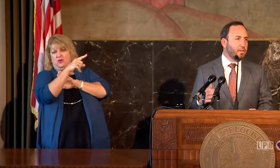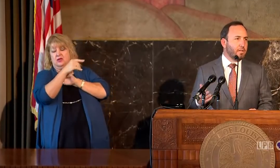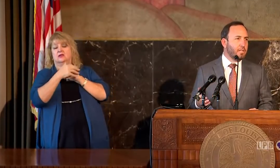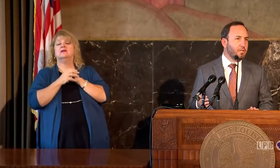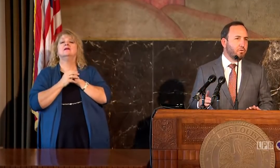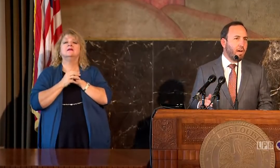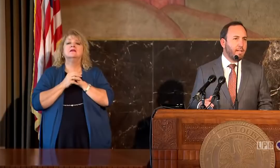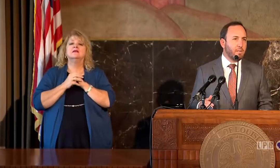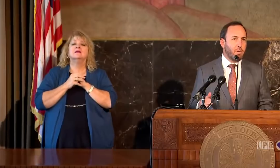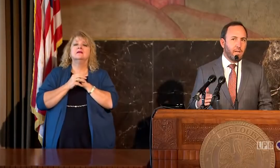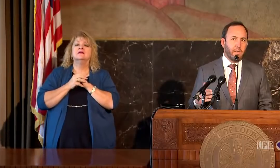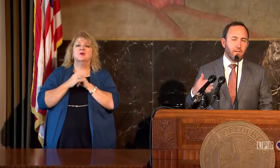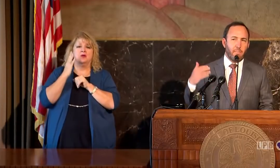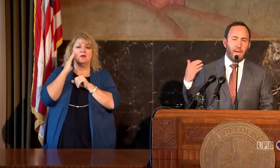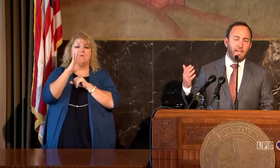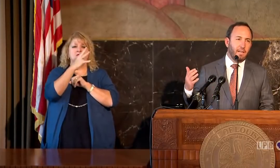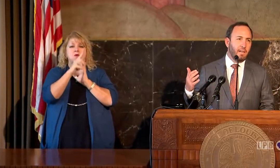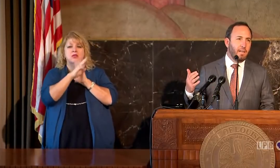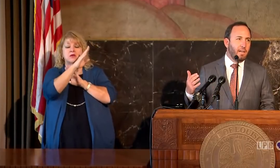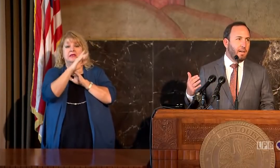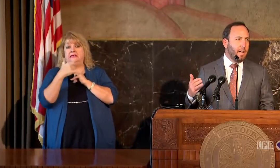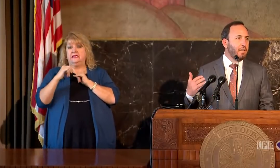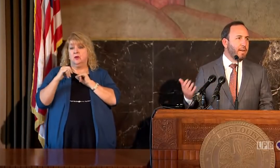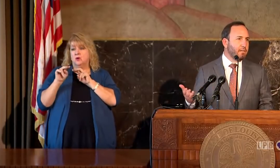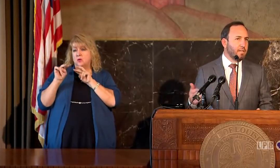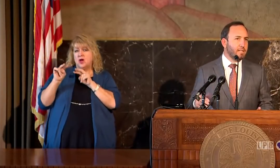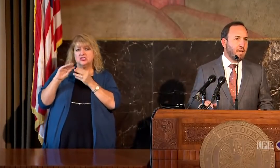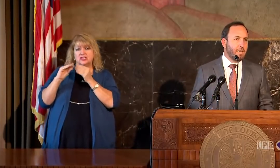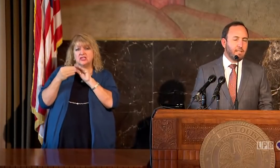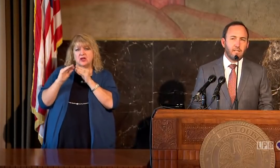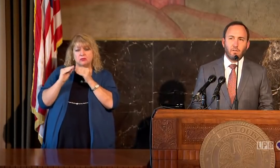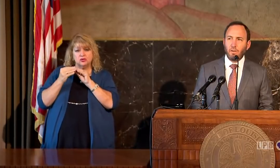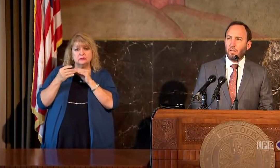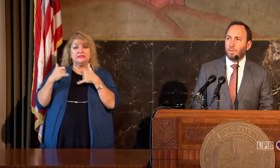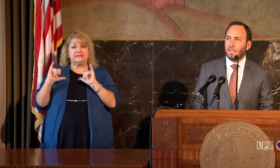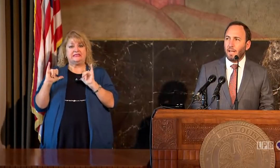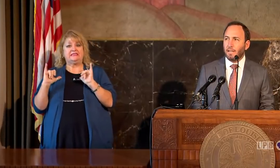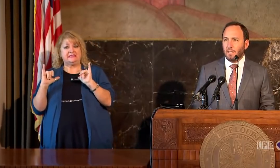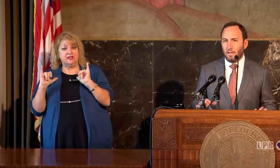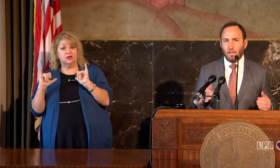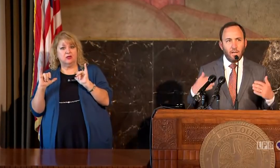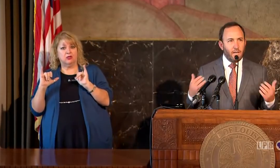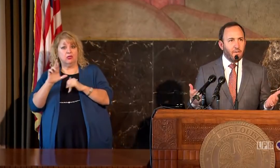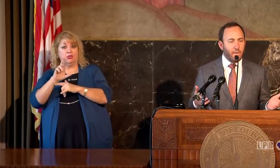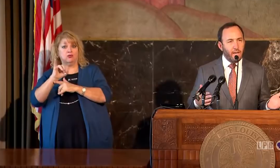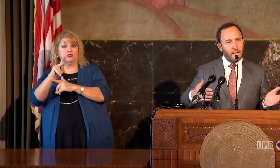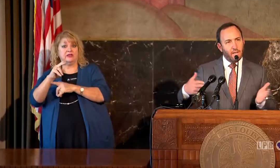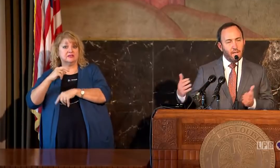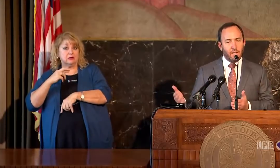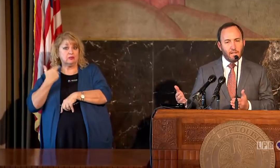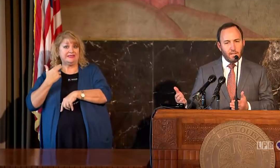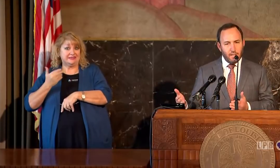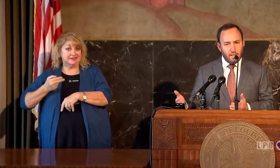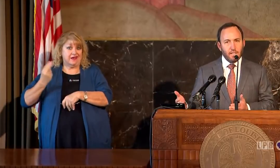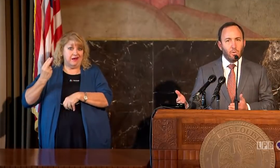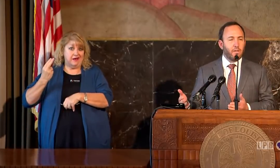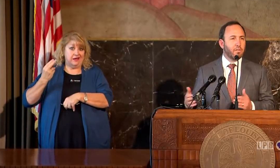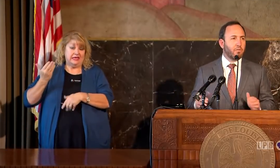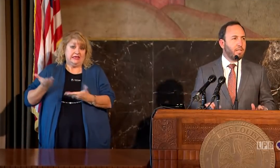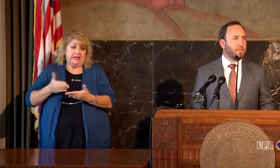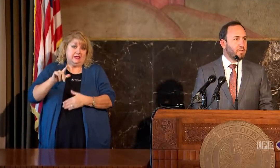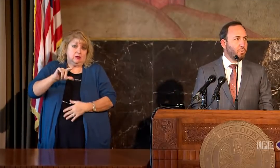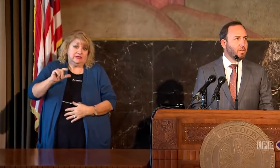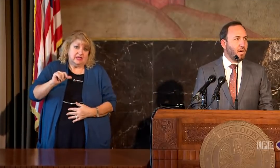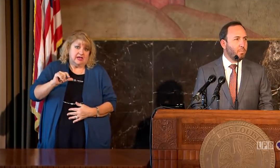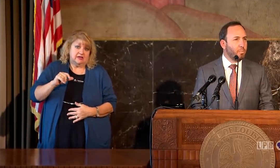the encouraging trends, but the remaining elevated risks that existed throughout Louisiana, and that if we had continue on